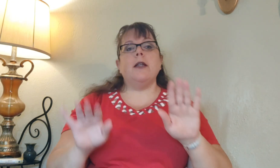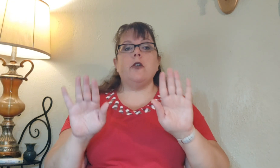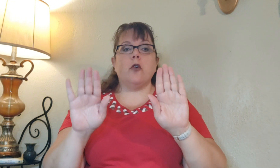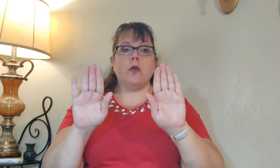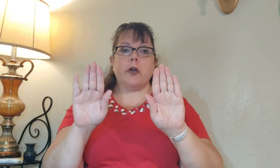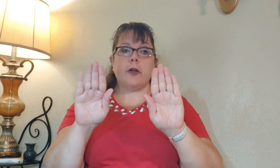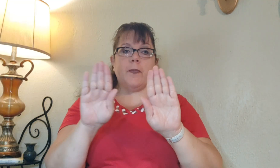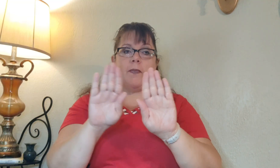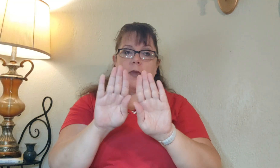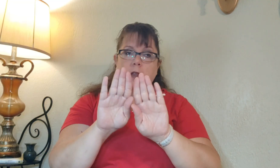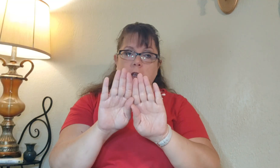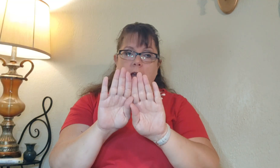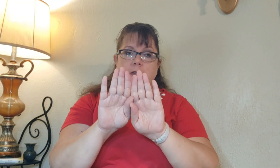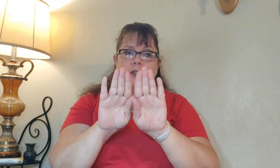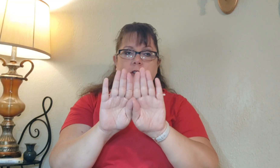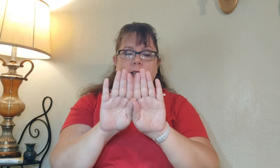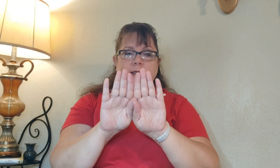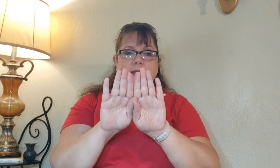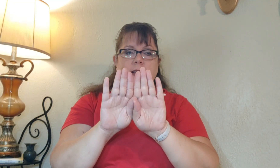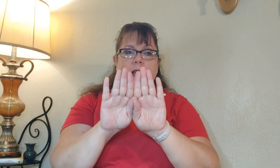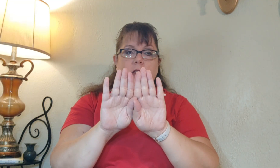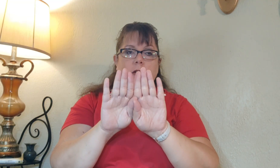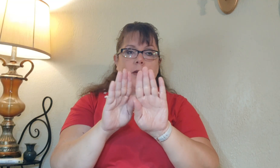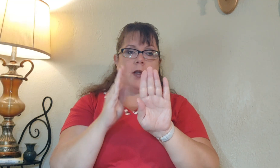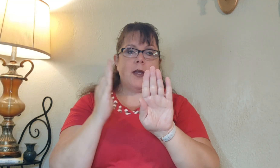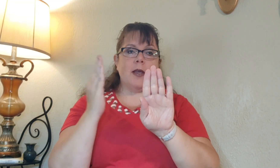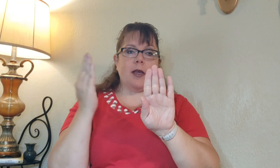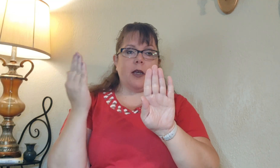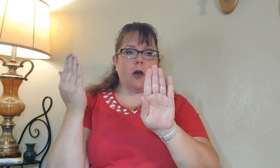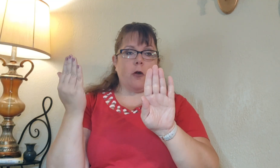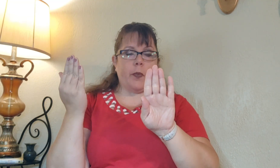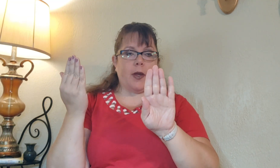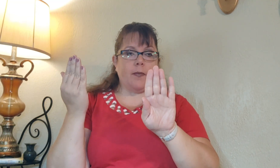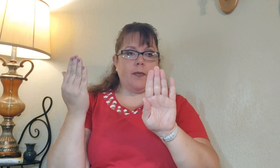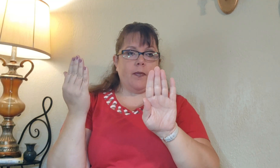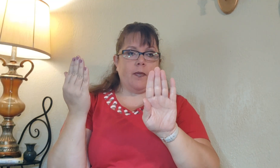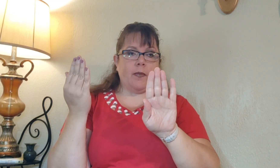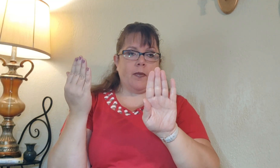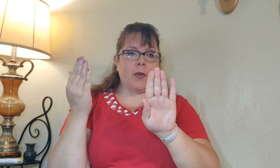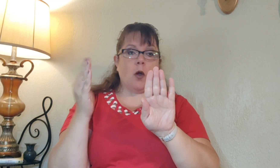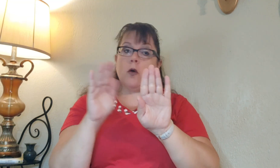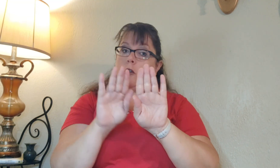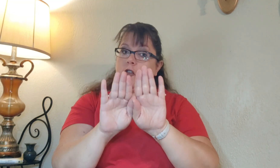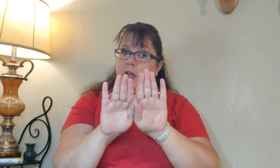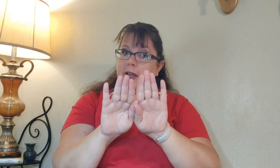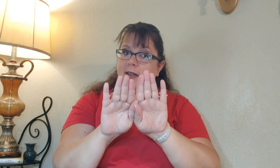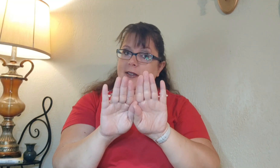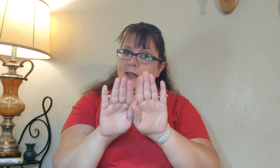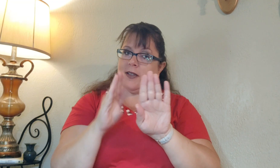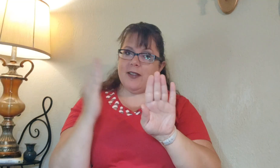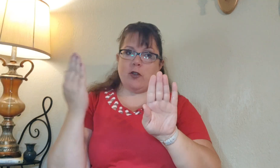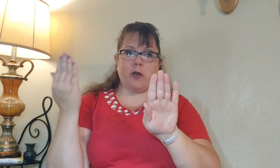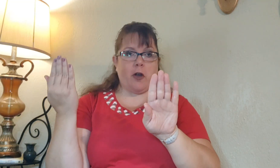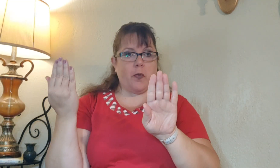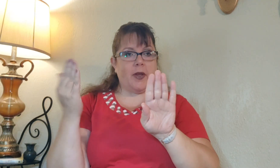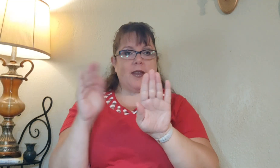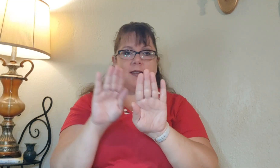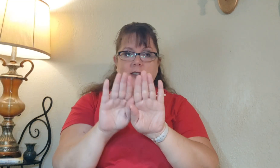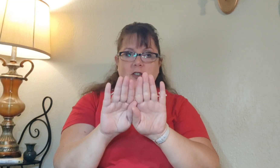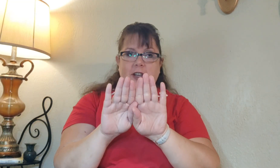Then door, you have your 2 hands together and open or shut. The door open and then